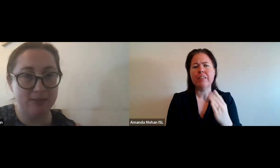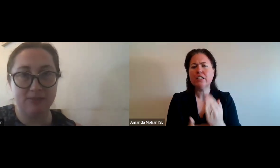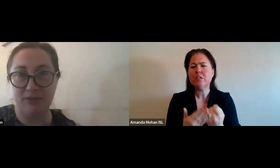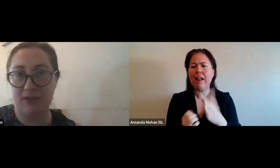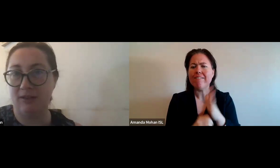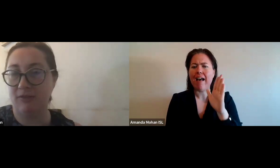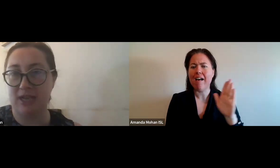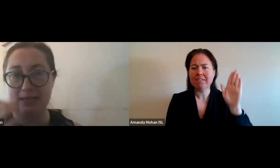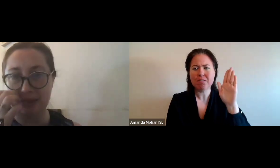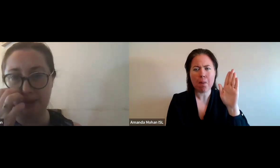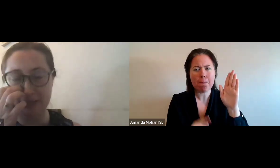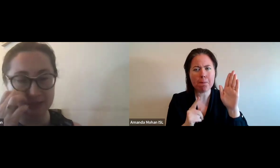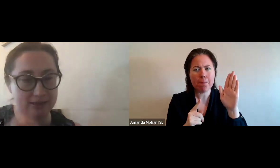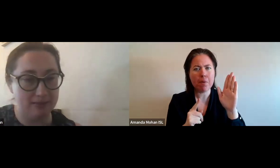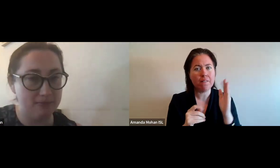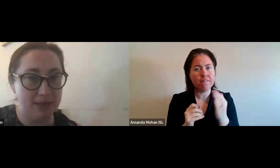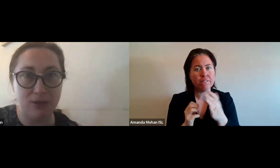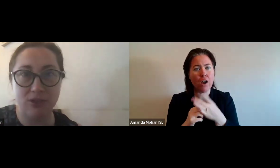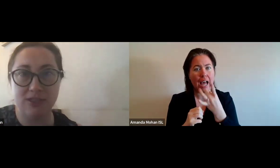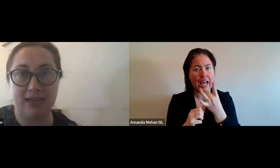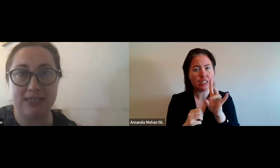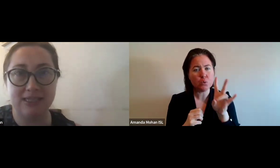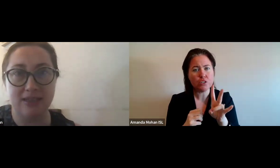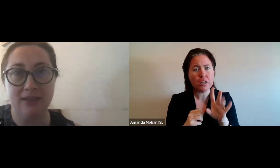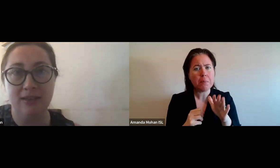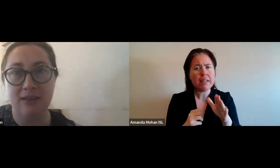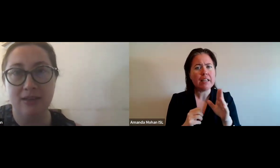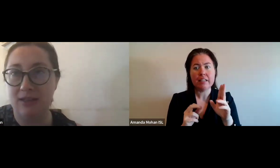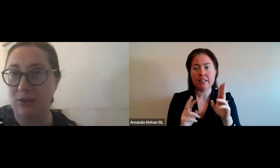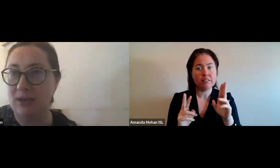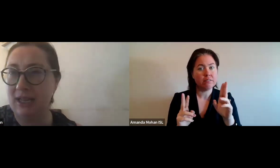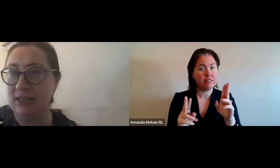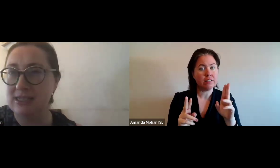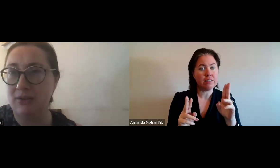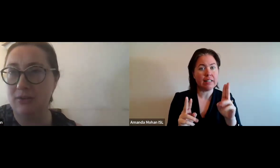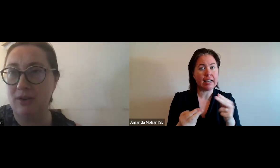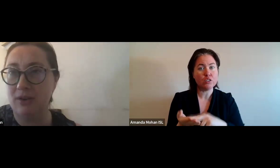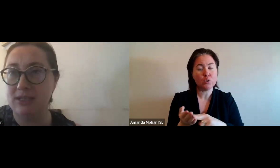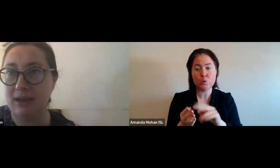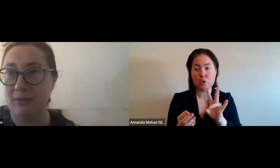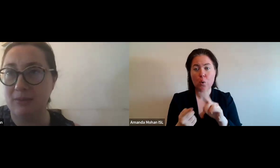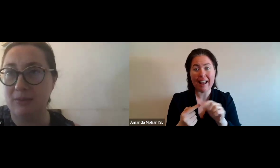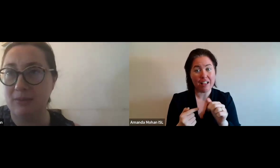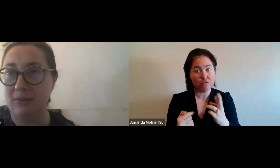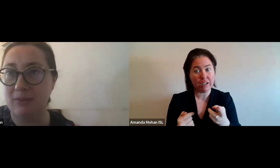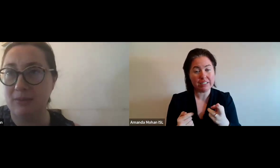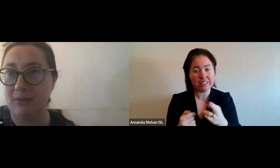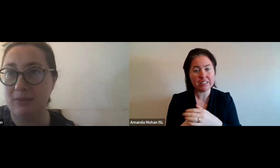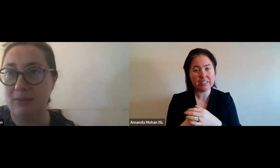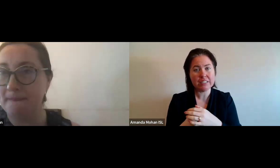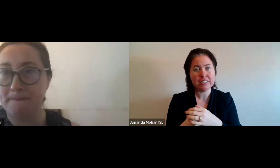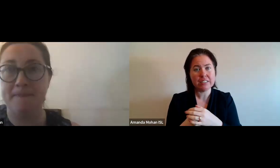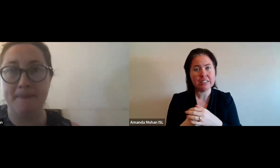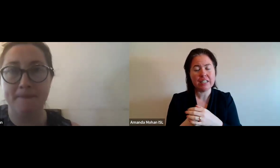who mightn't to ask a question that maybe couldn't access the Q&A. Is that right? I think it's